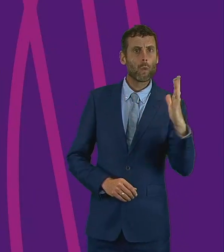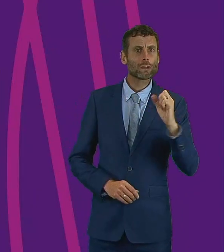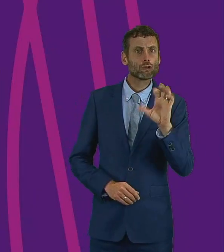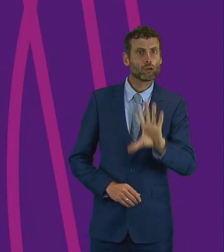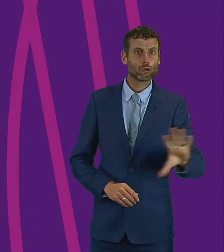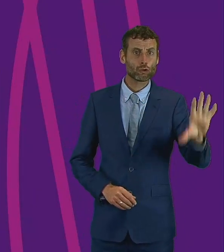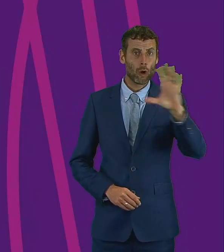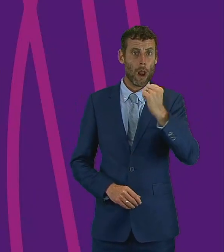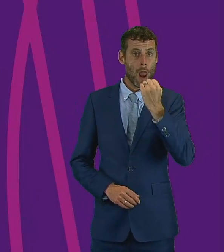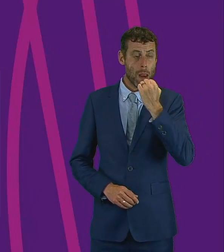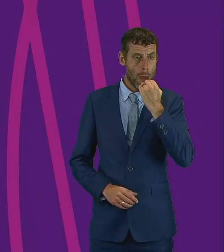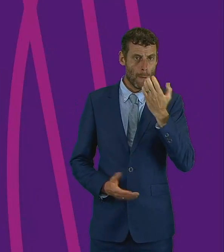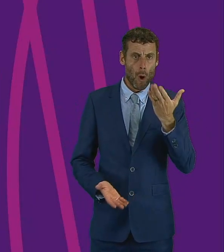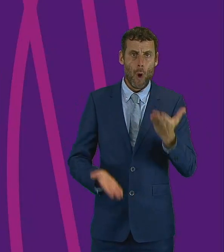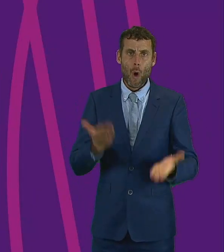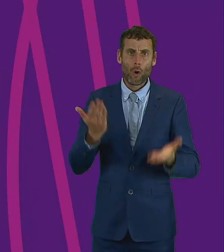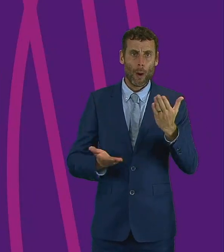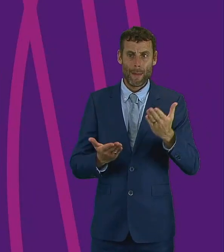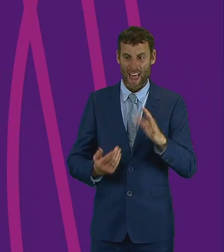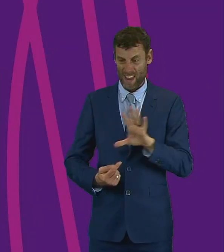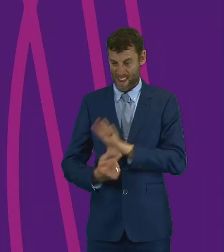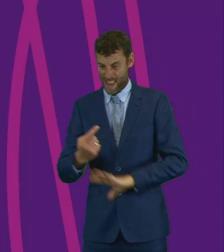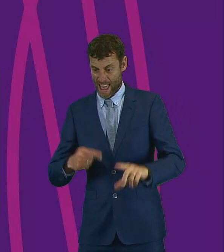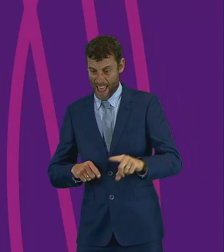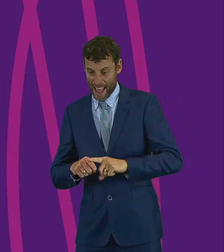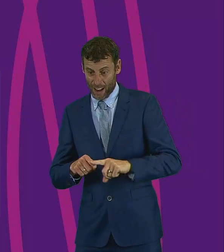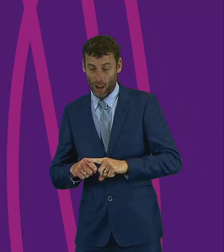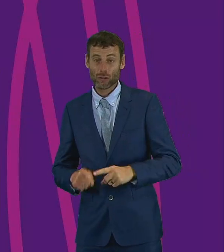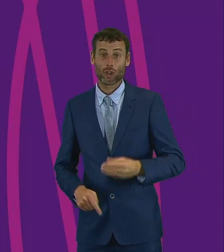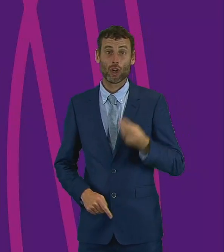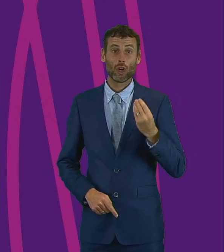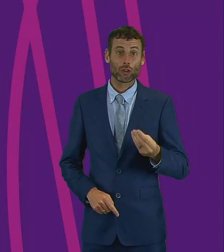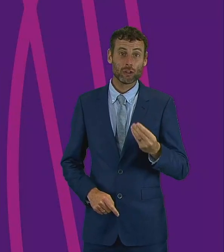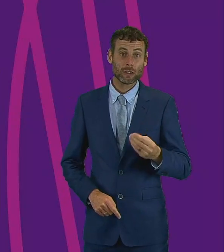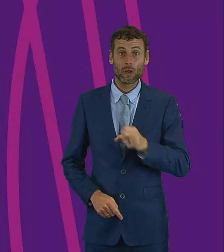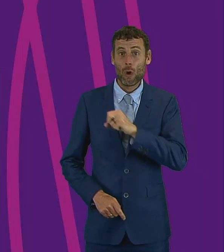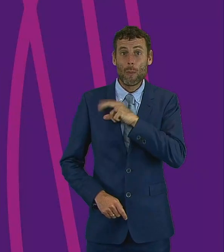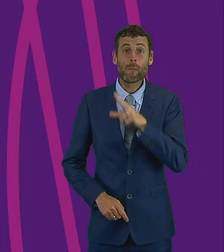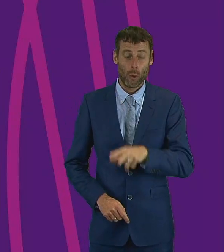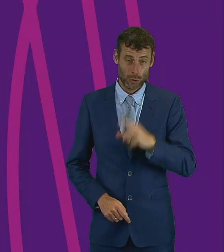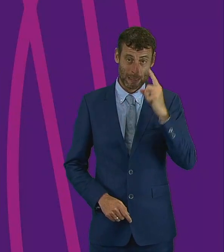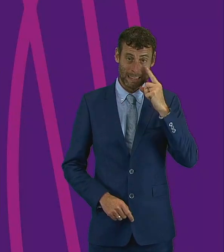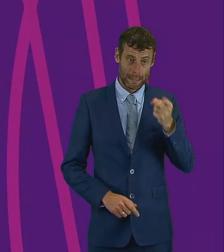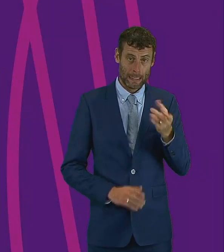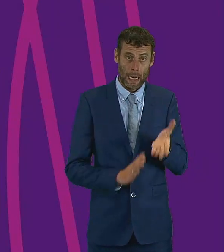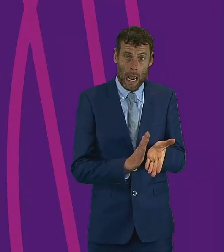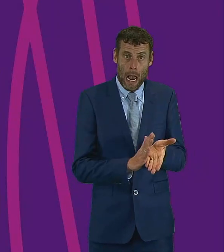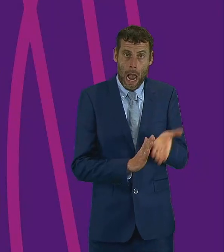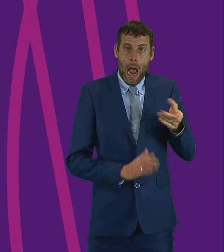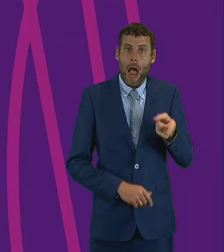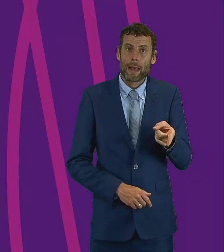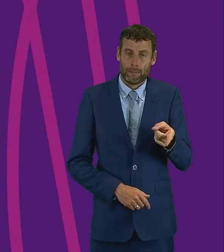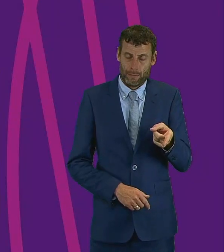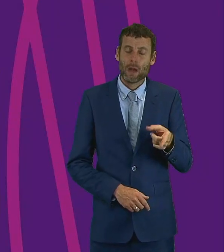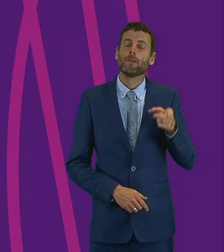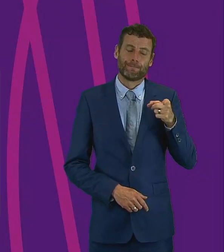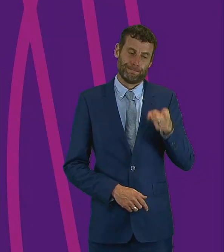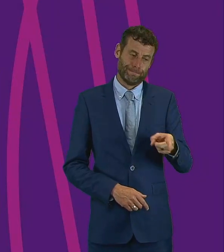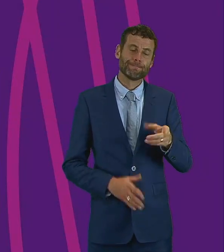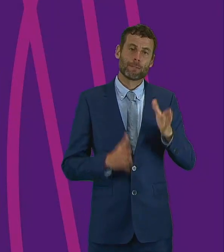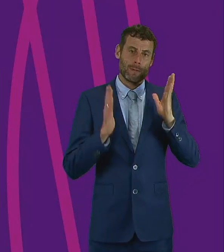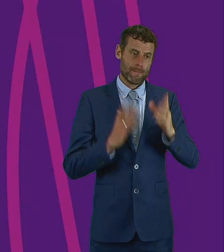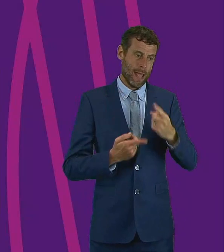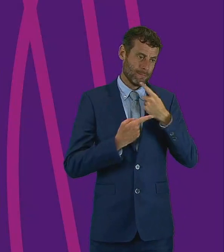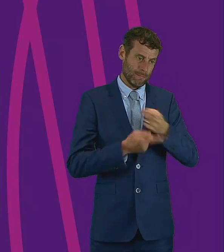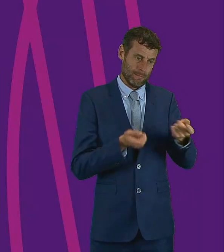now higher than most of England and countries like Greece and Portugal, for which we have just imposed quarantine measures. I'm